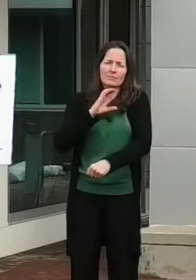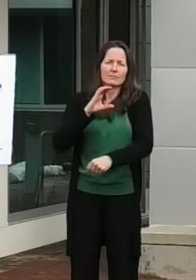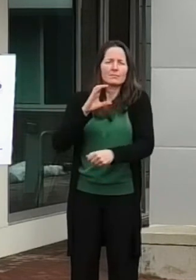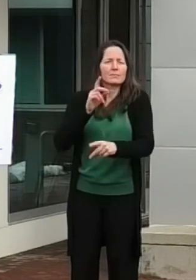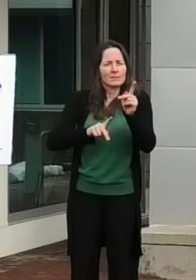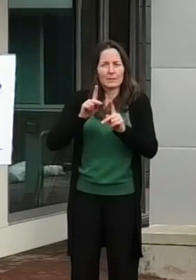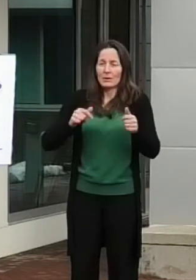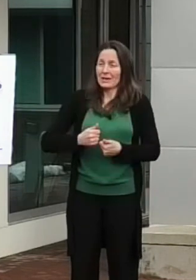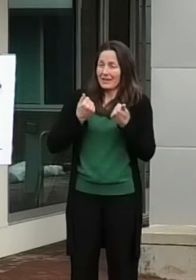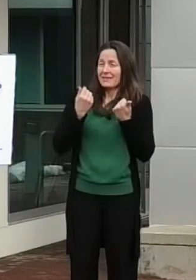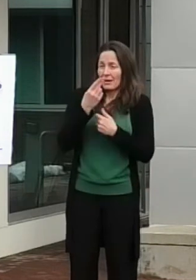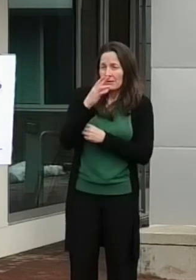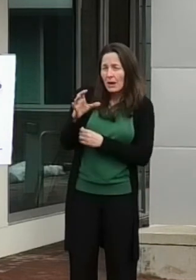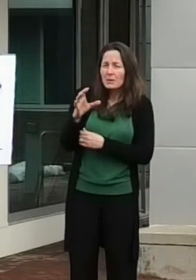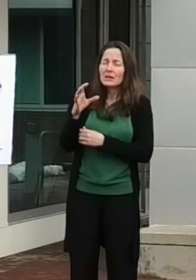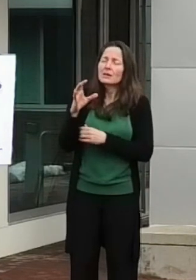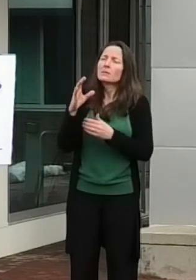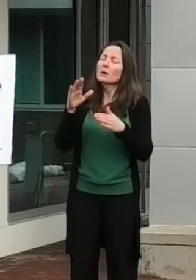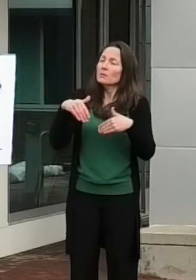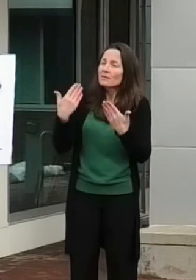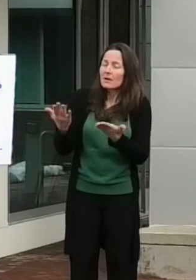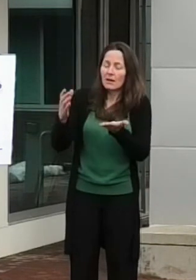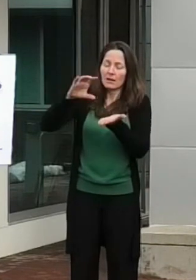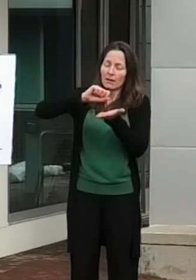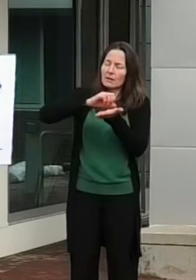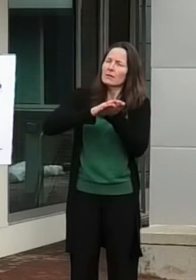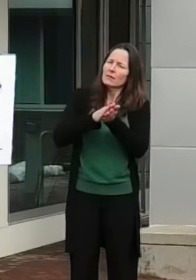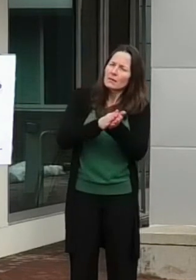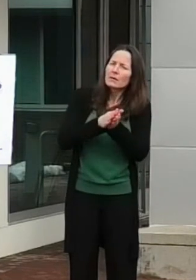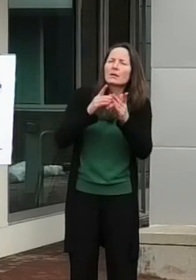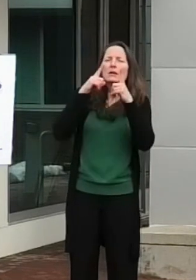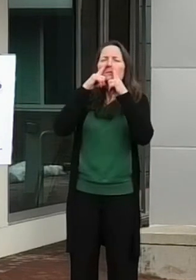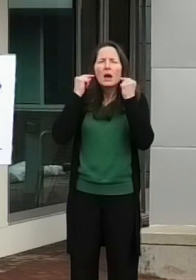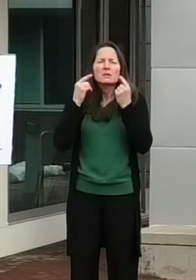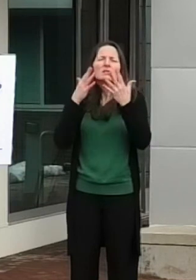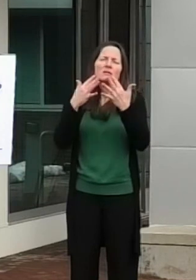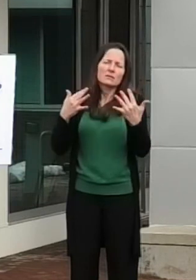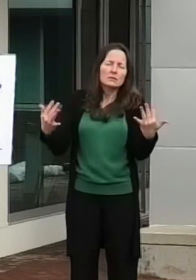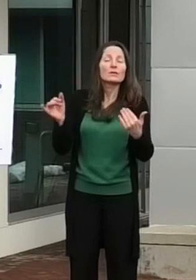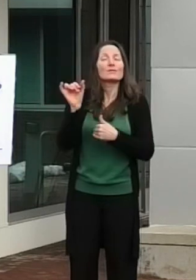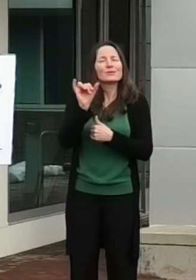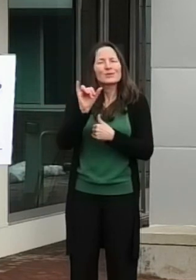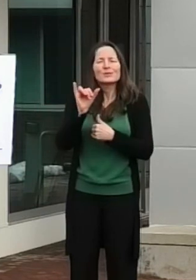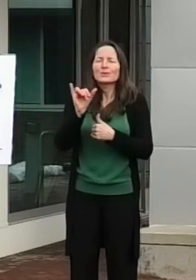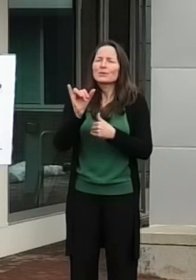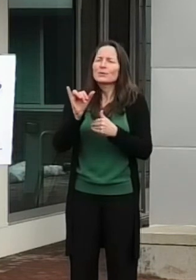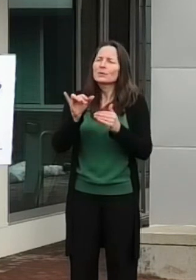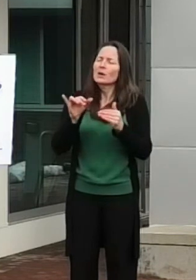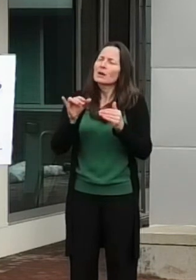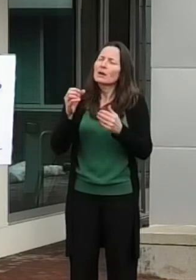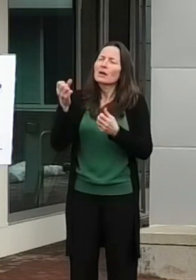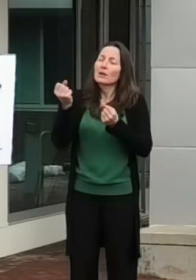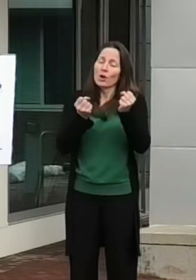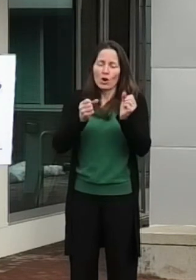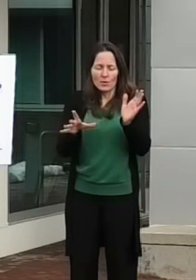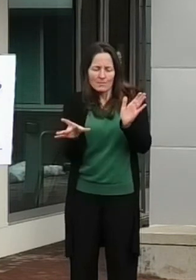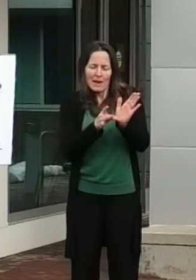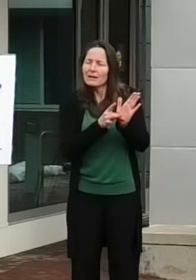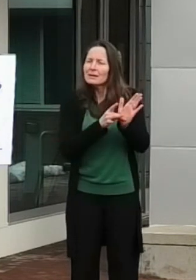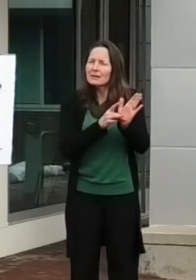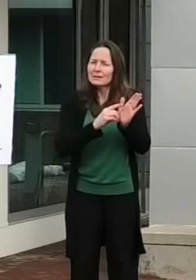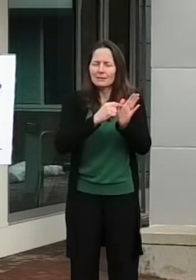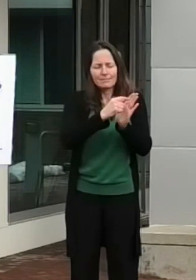necessary resources, like masks and hand sanitizer, while also providing materials like the yard signs and magnets to encourage our StayCOVIDSafe